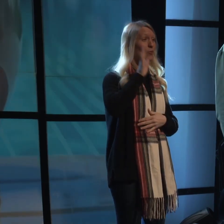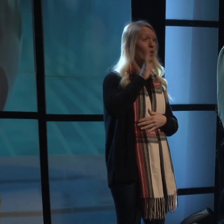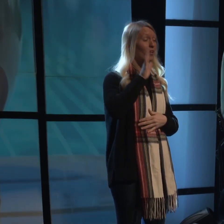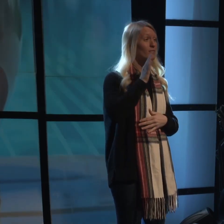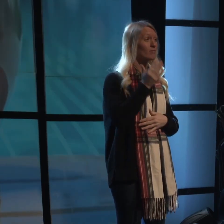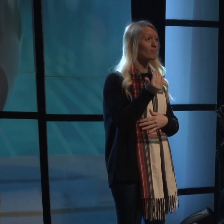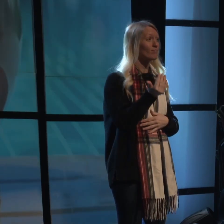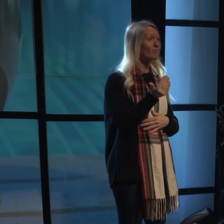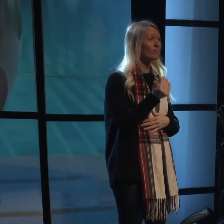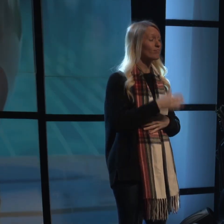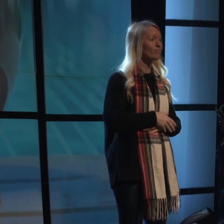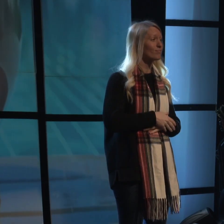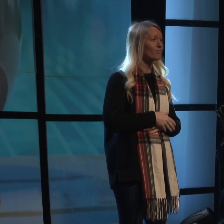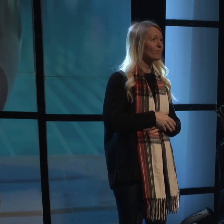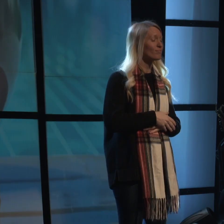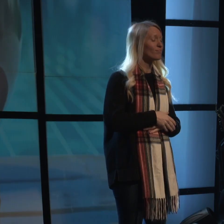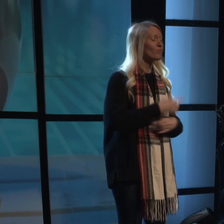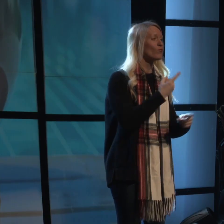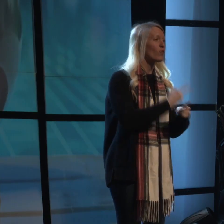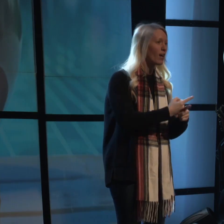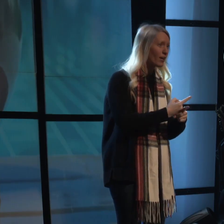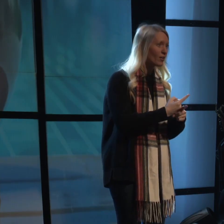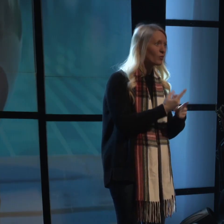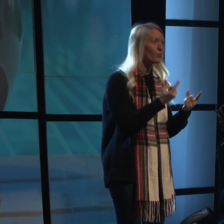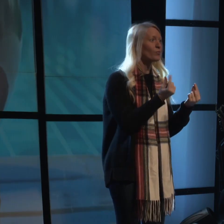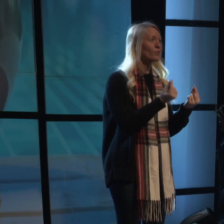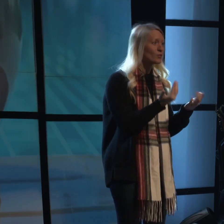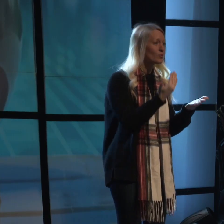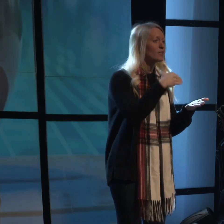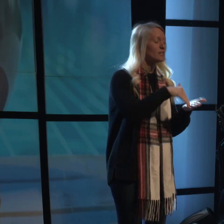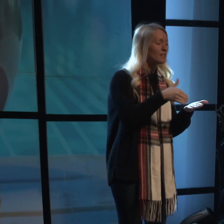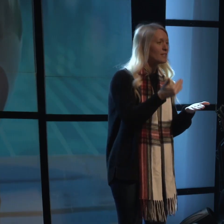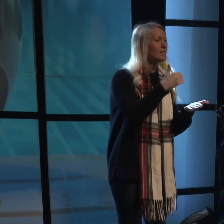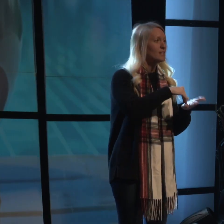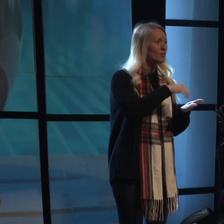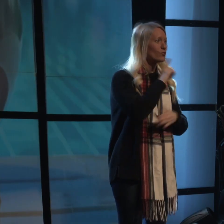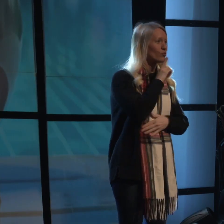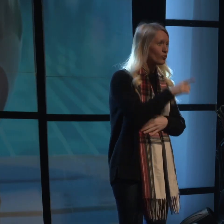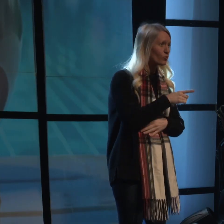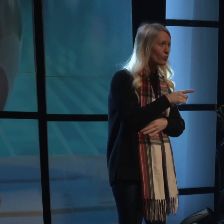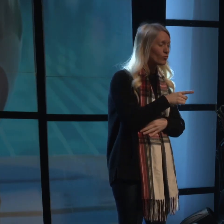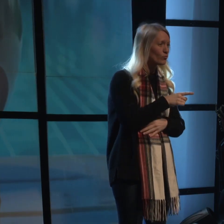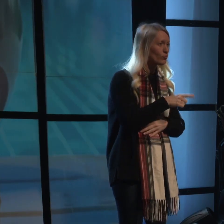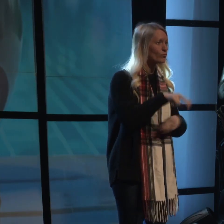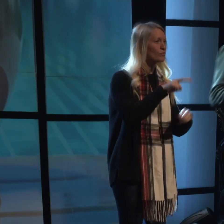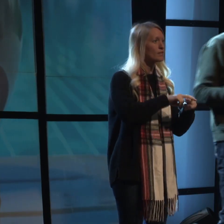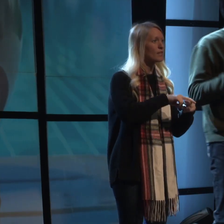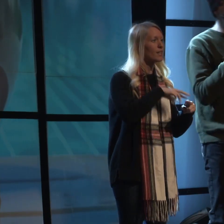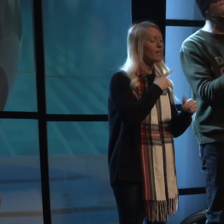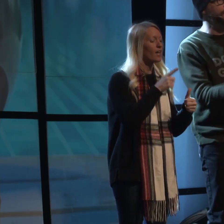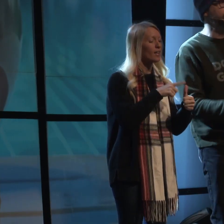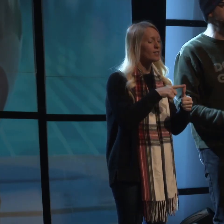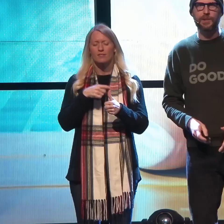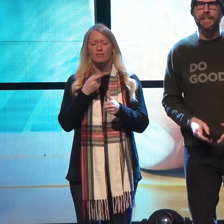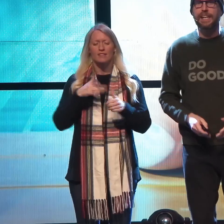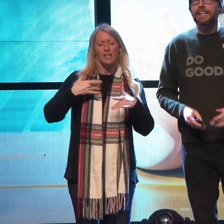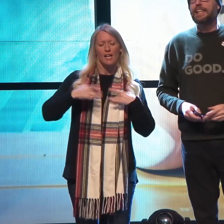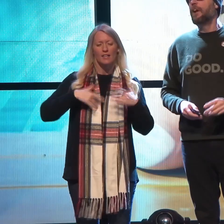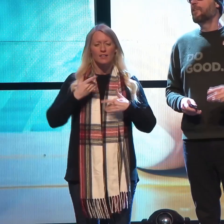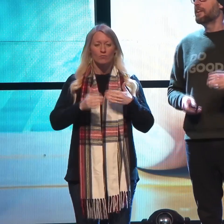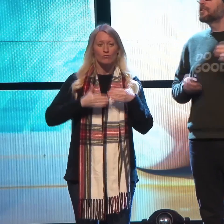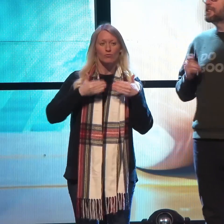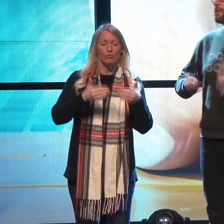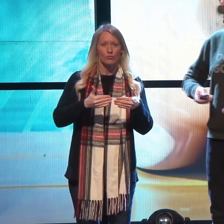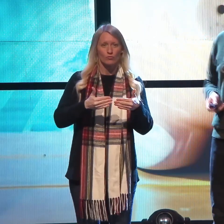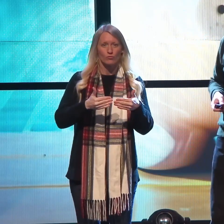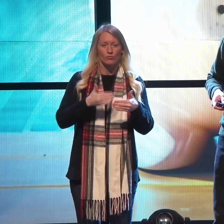right? Right, we do this, right? It's true. Like we'll set down one course, we get all excited about it, we'll jump into it.